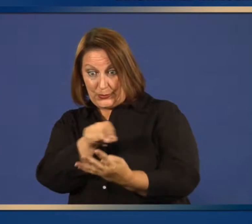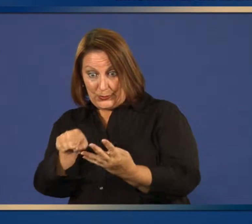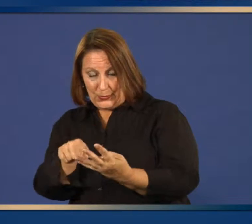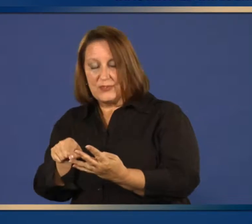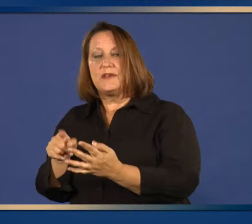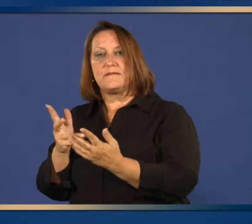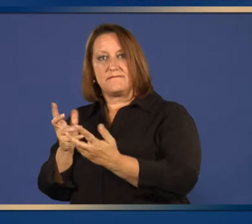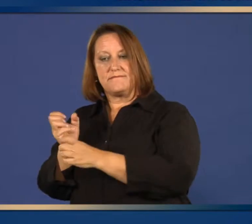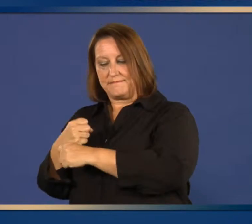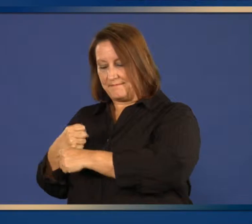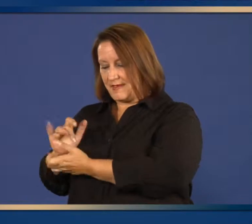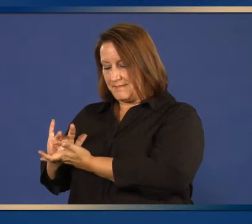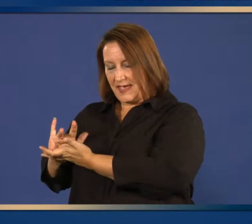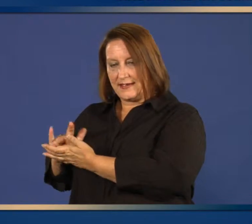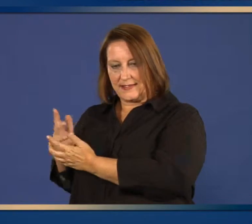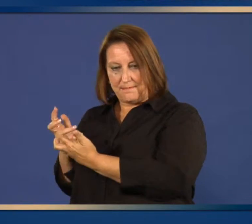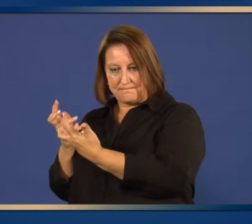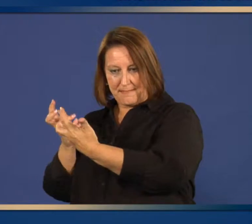year.